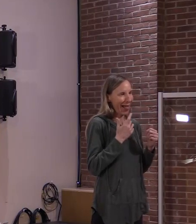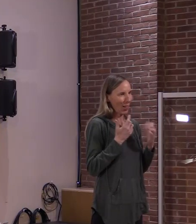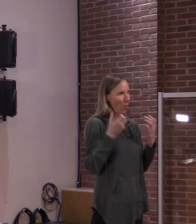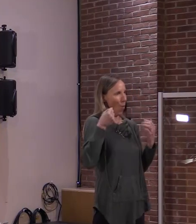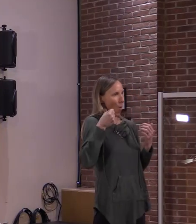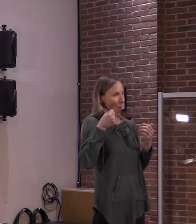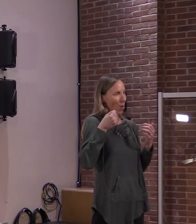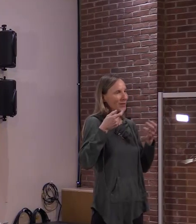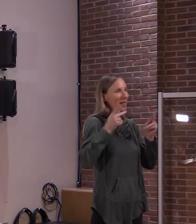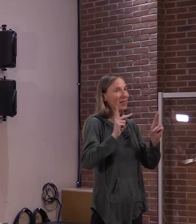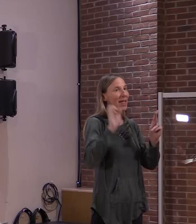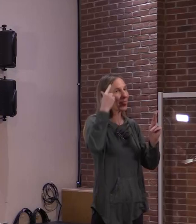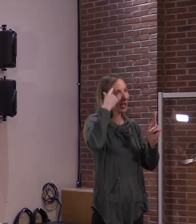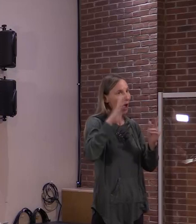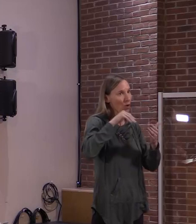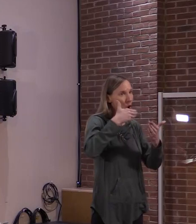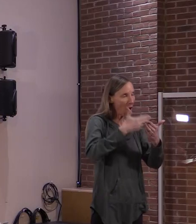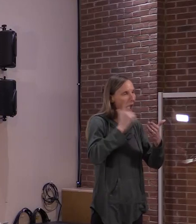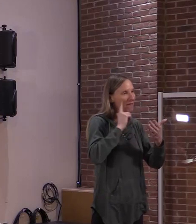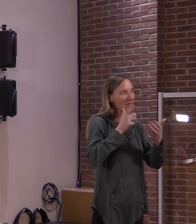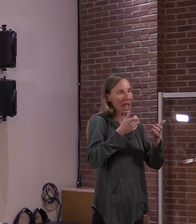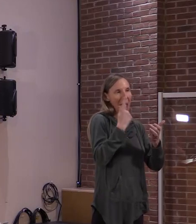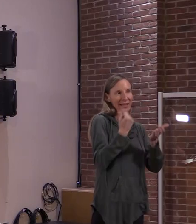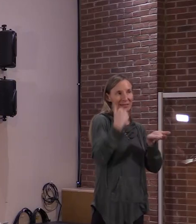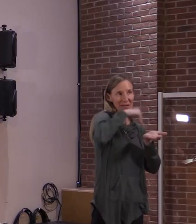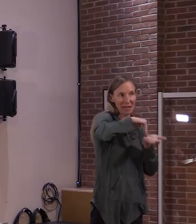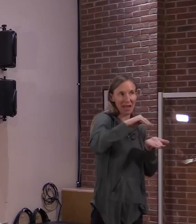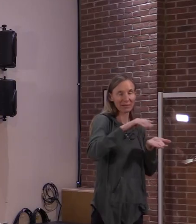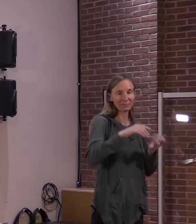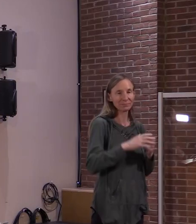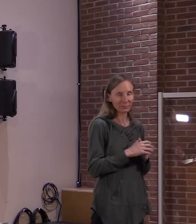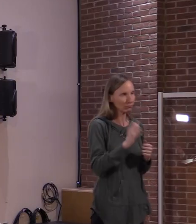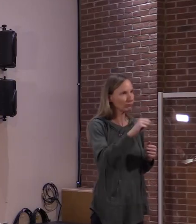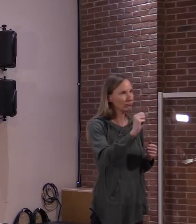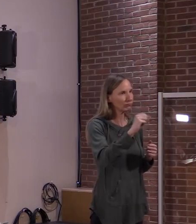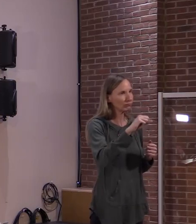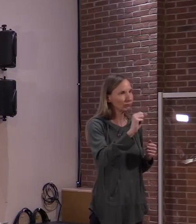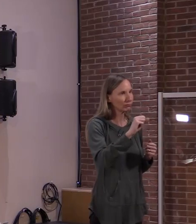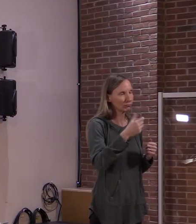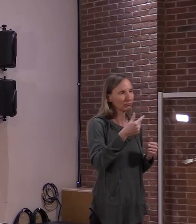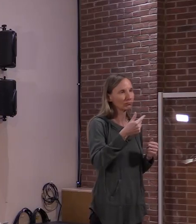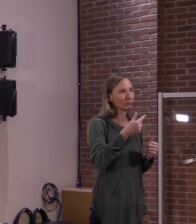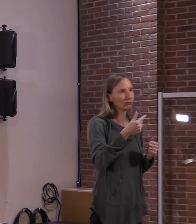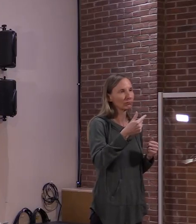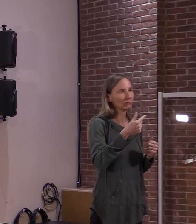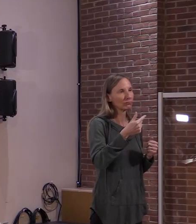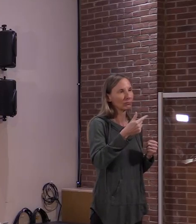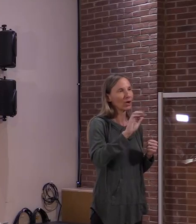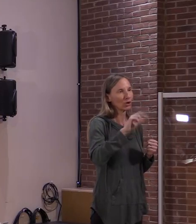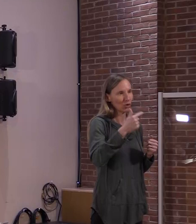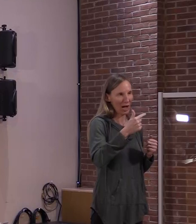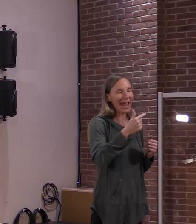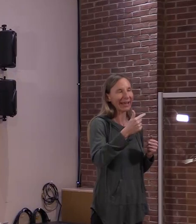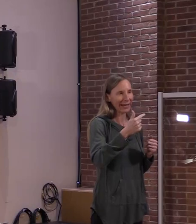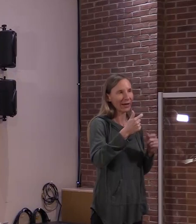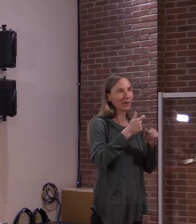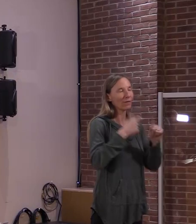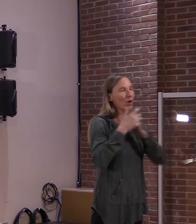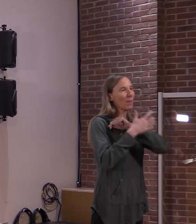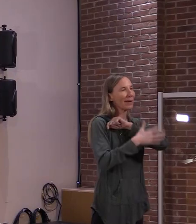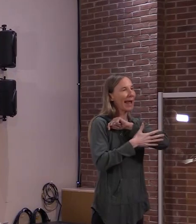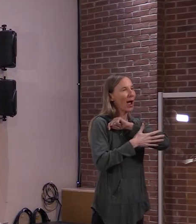and wait for the governor to arrive, that'd be great. Thanks. Yep, and Greg Lammer from the County Courier messaged me the same thing.